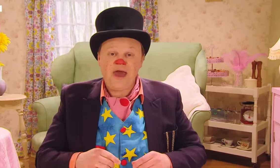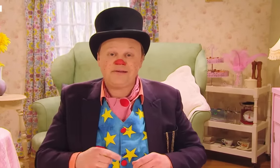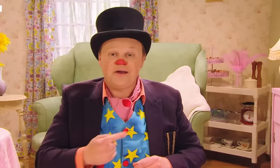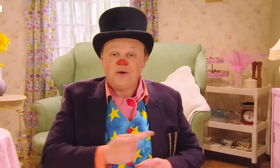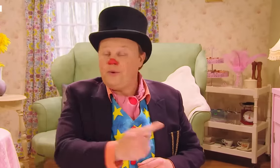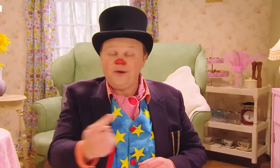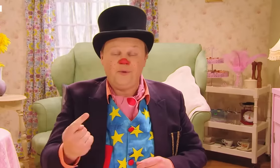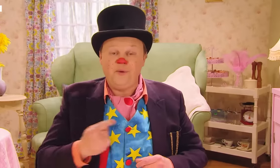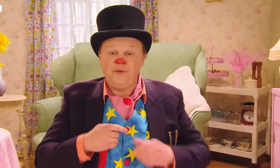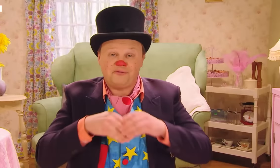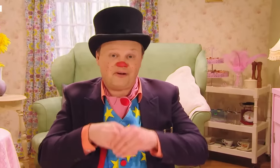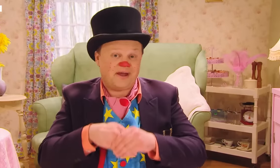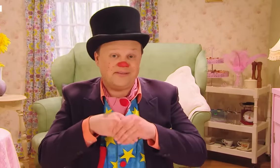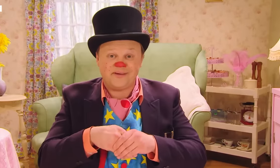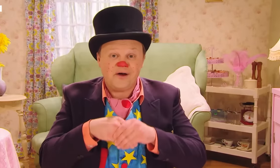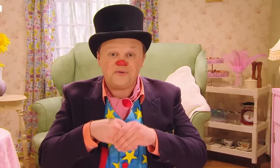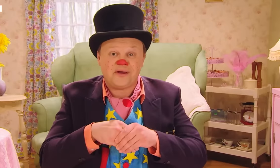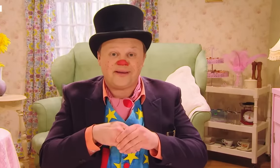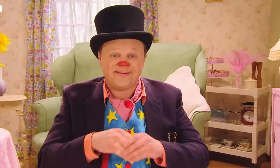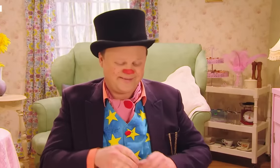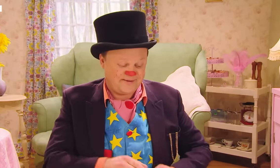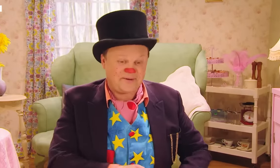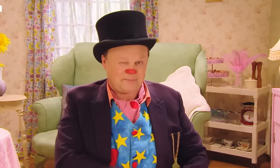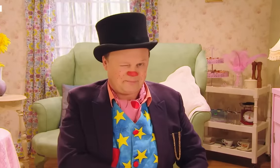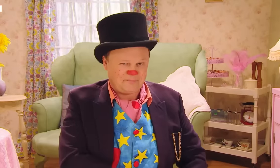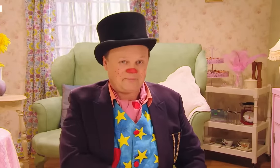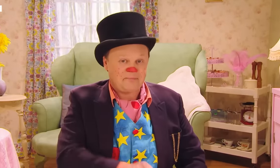fact, we're all friends, aren't we?